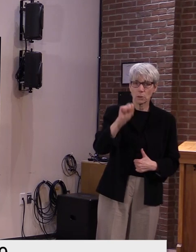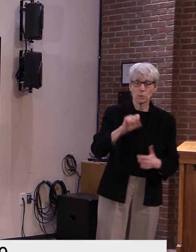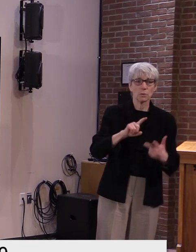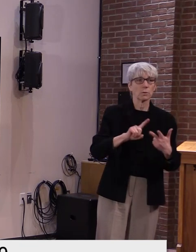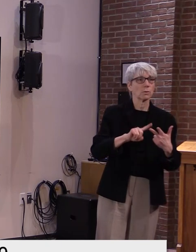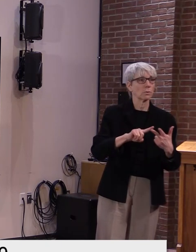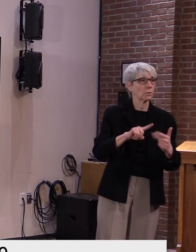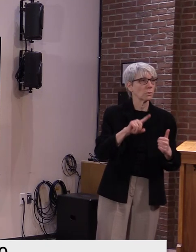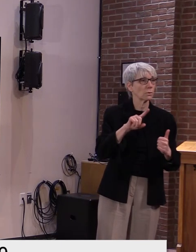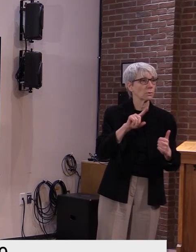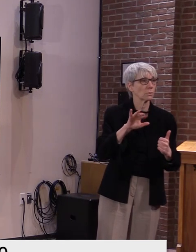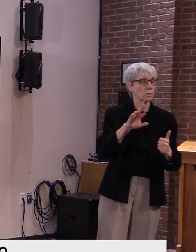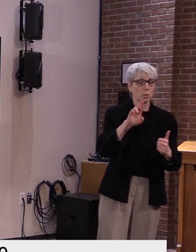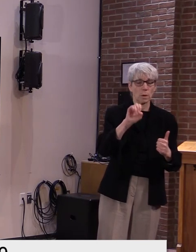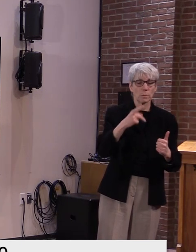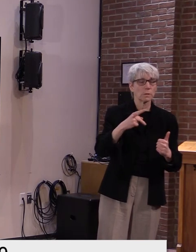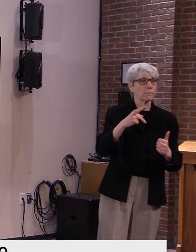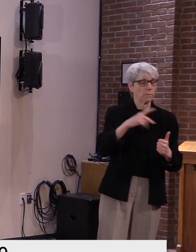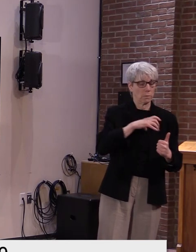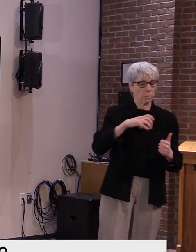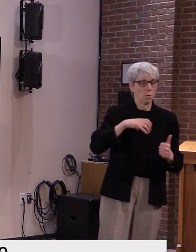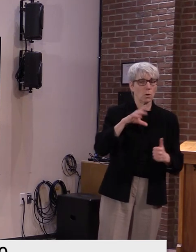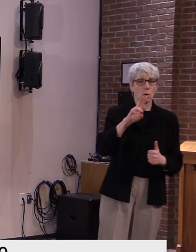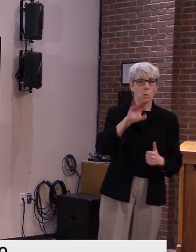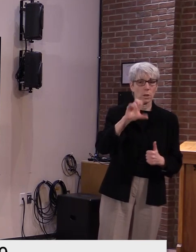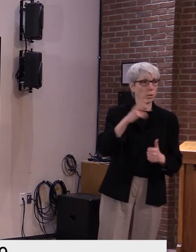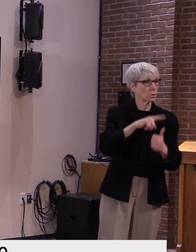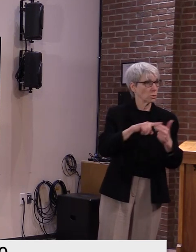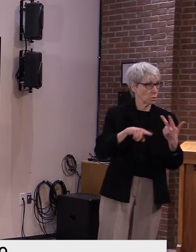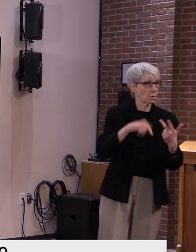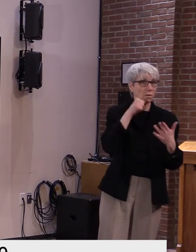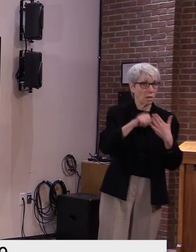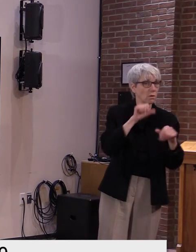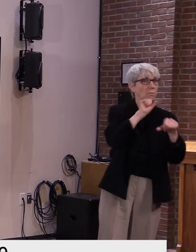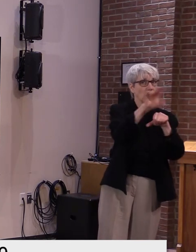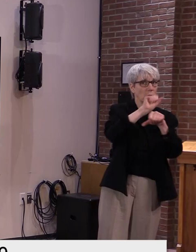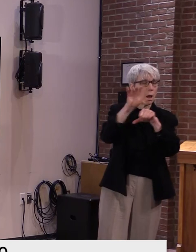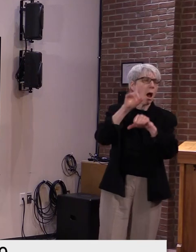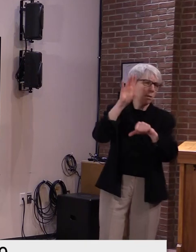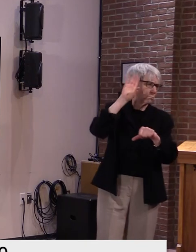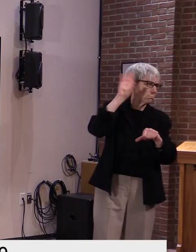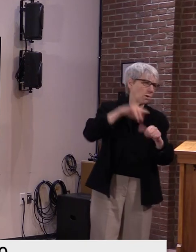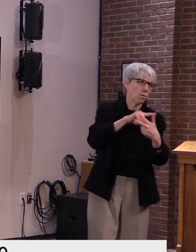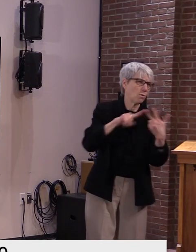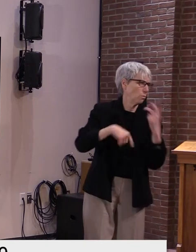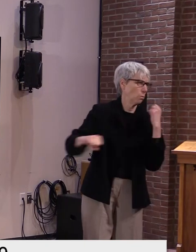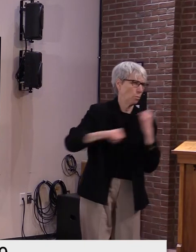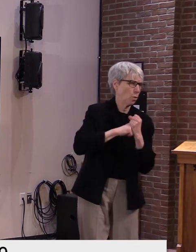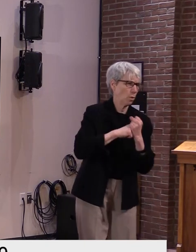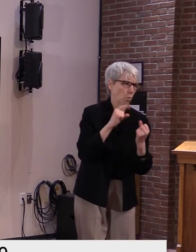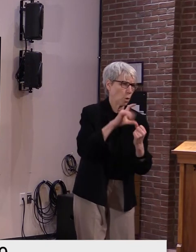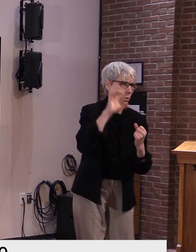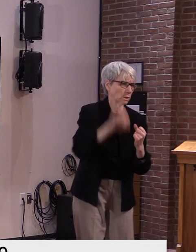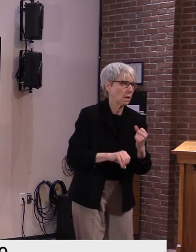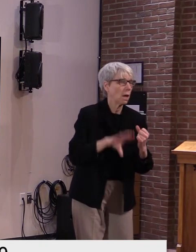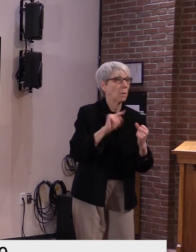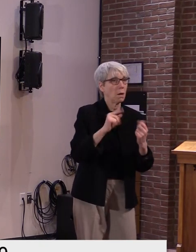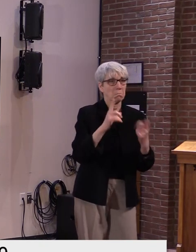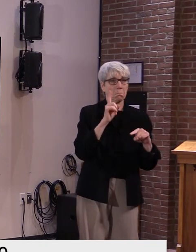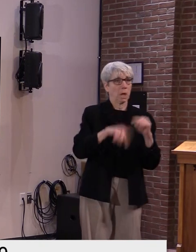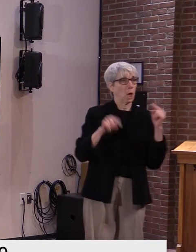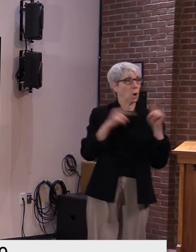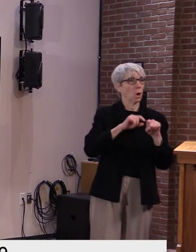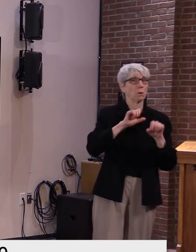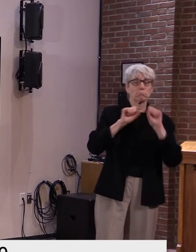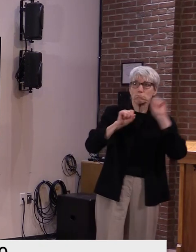Leahy or Senator Sanders or Congressman Welch. I will say they're on board, but it doesn't hurt to reinforce